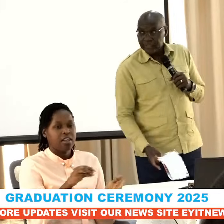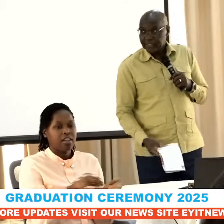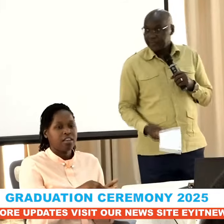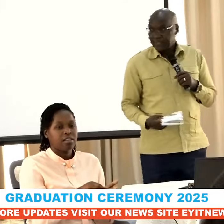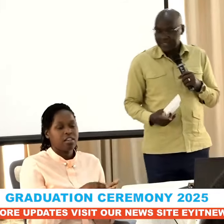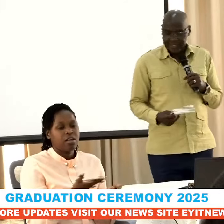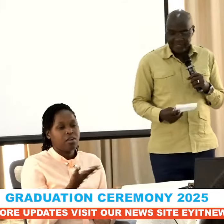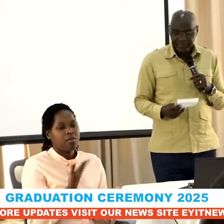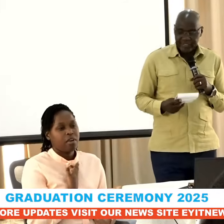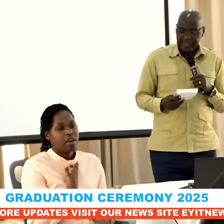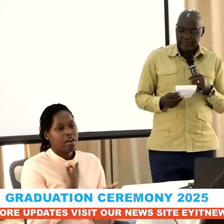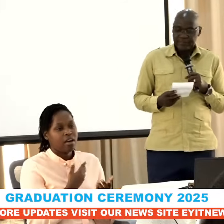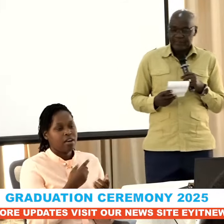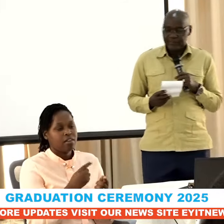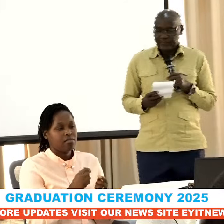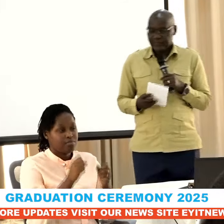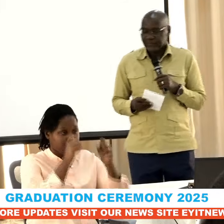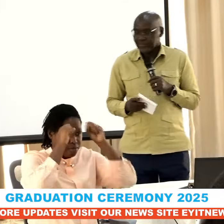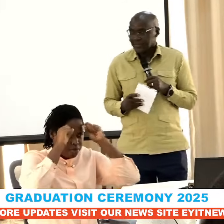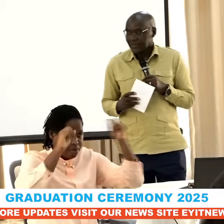And your cabinet, your team.